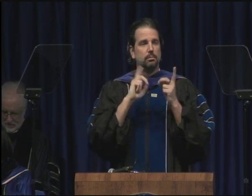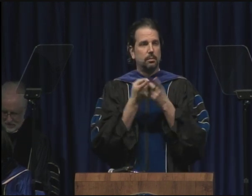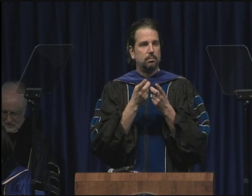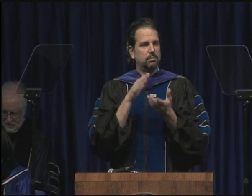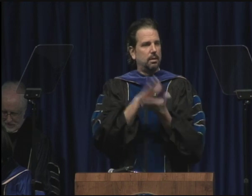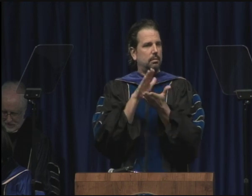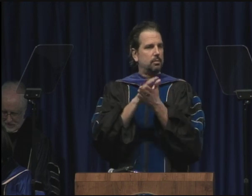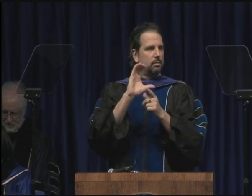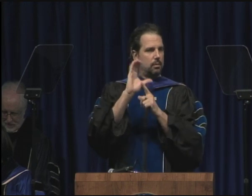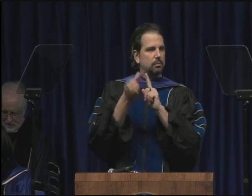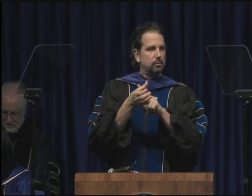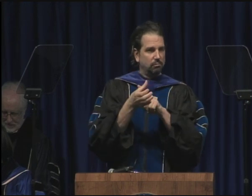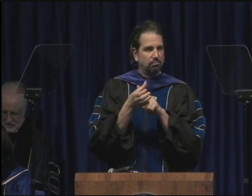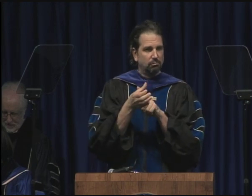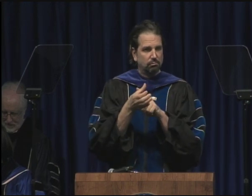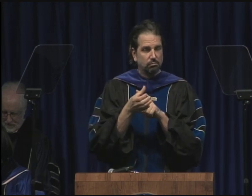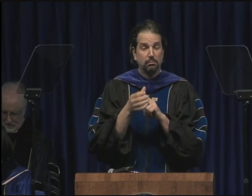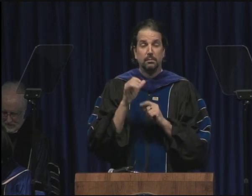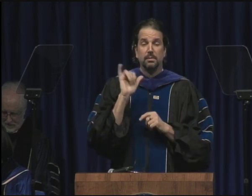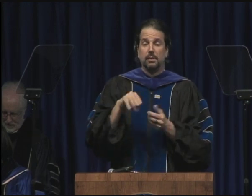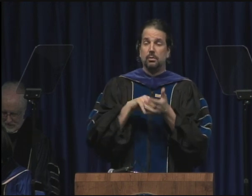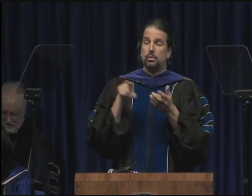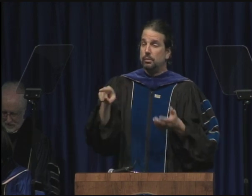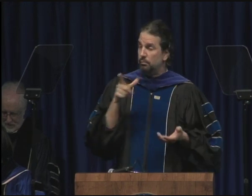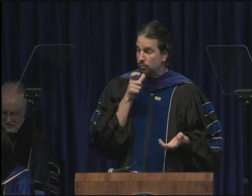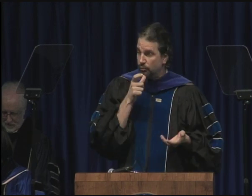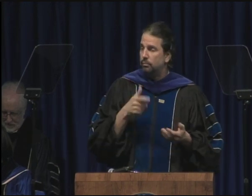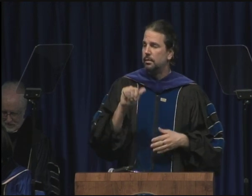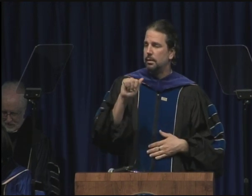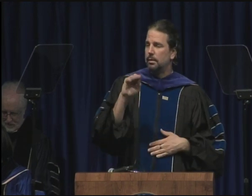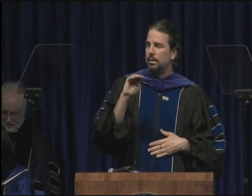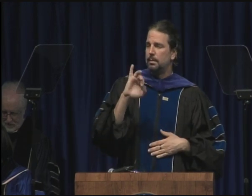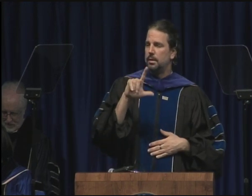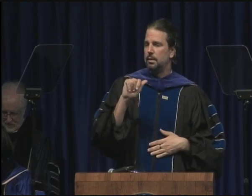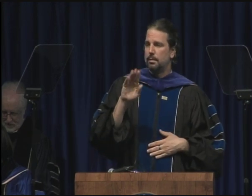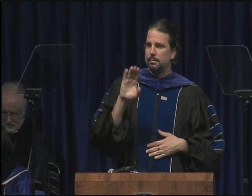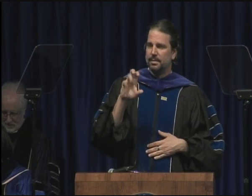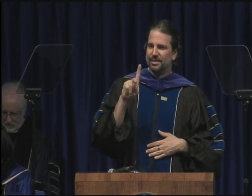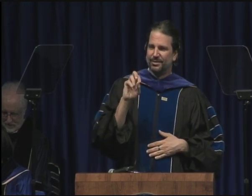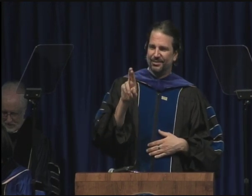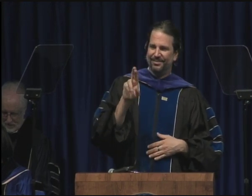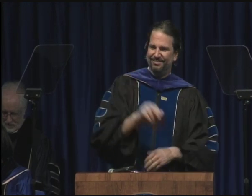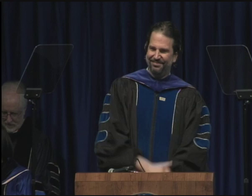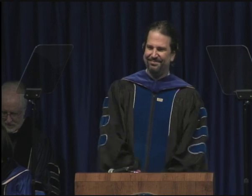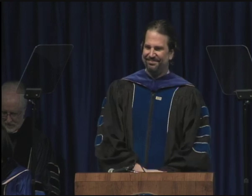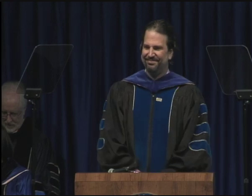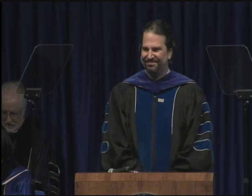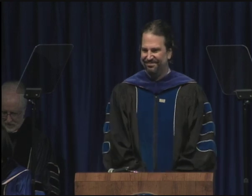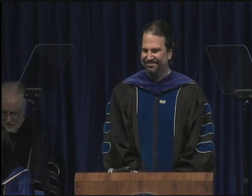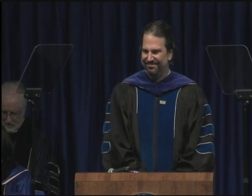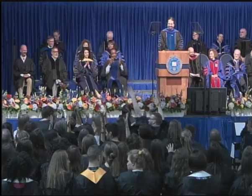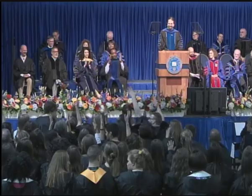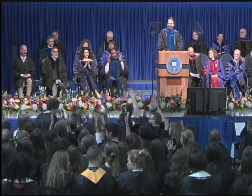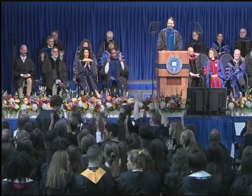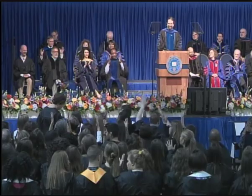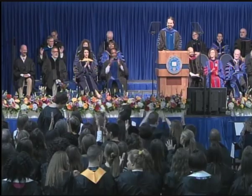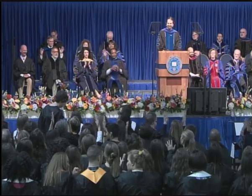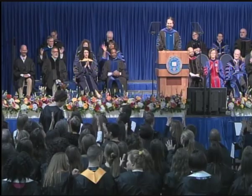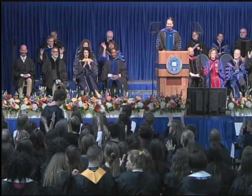to existing linguistic analyses, offering new insights, and benefiting the intellectual community within the department and the